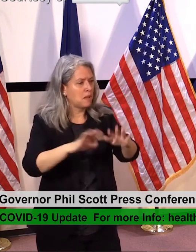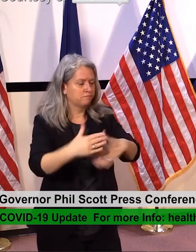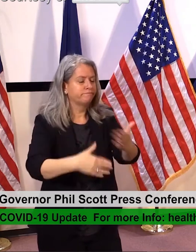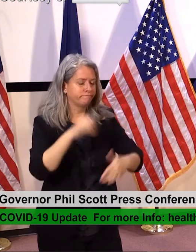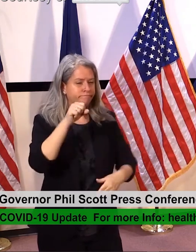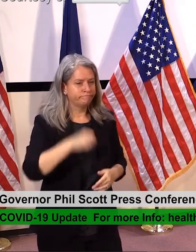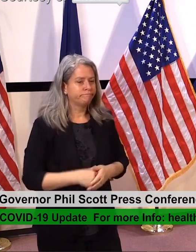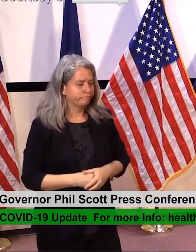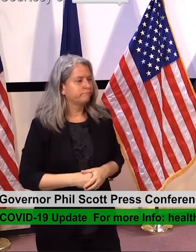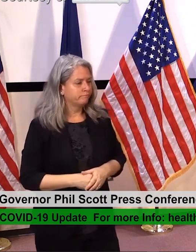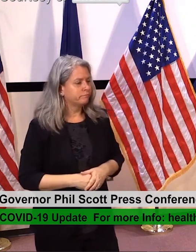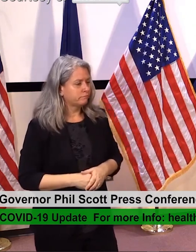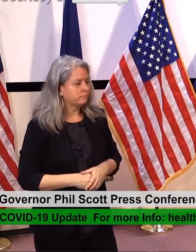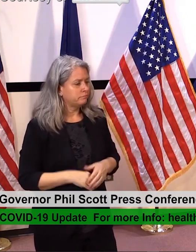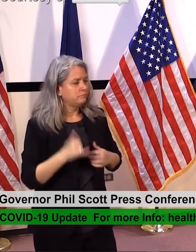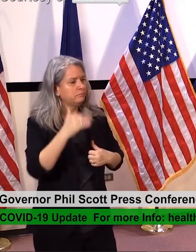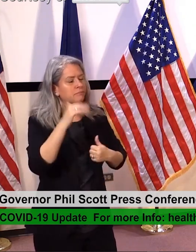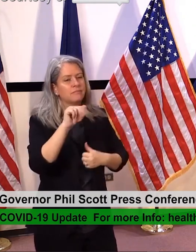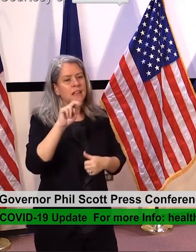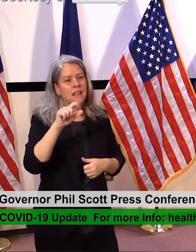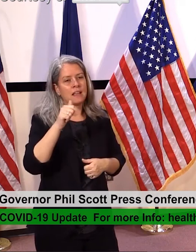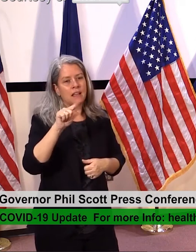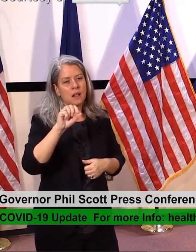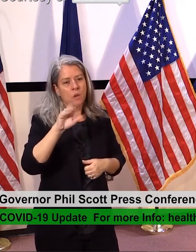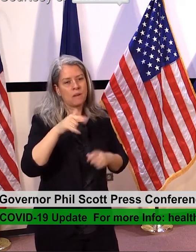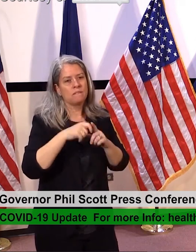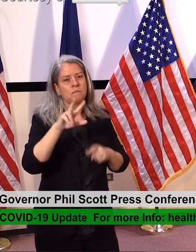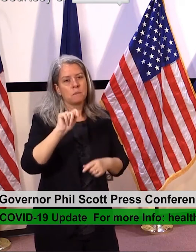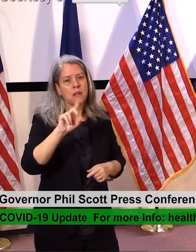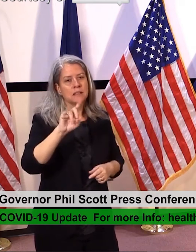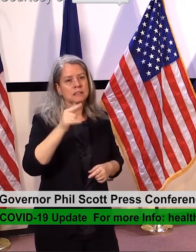Thank you. Ann Galloway, Digger.